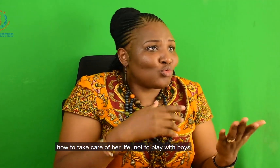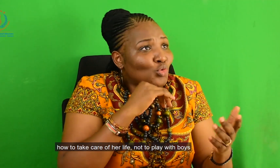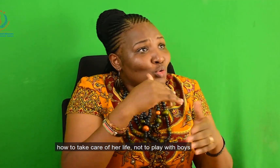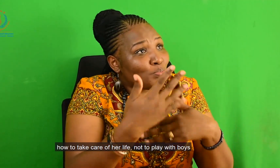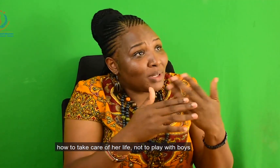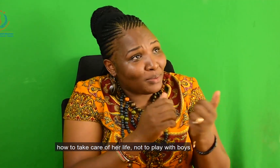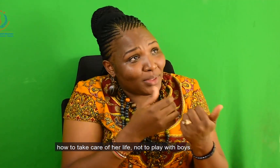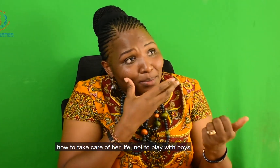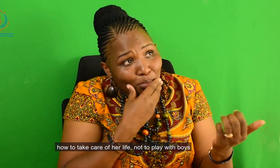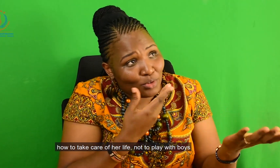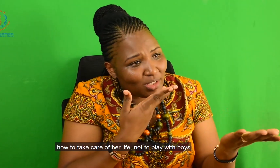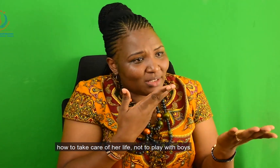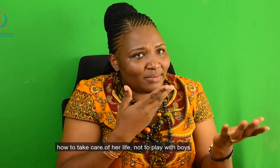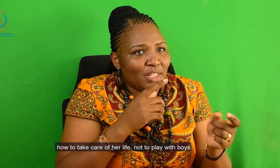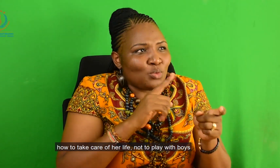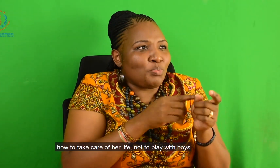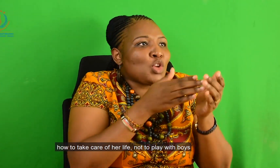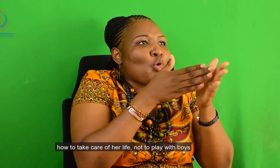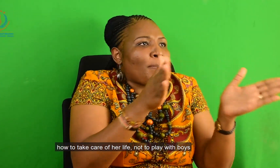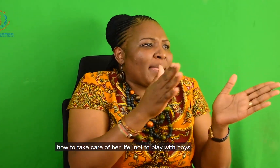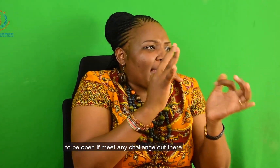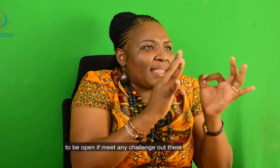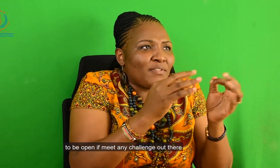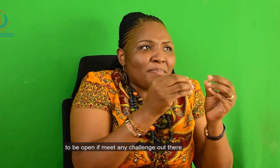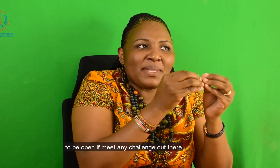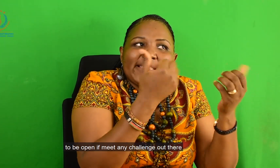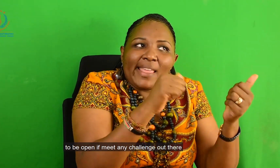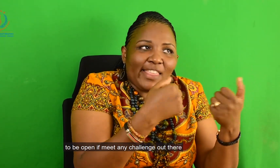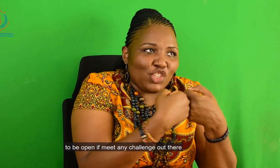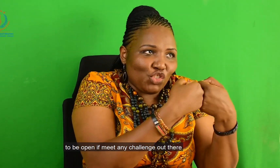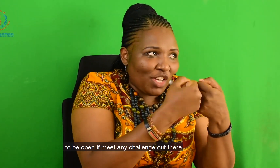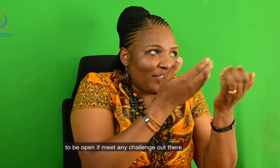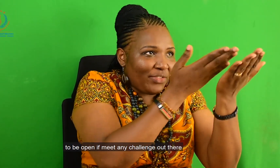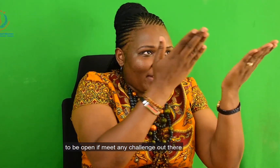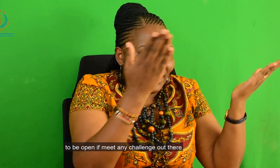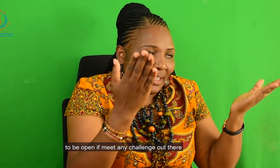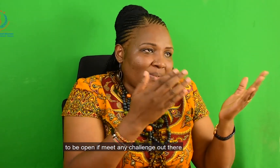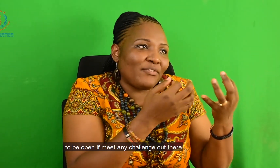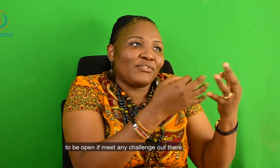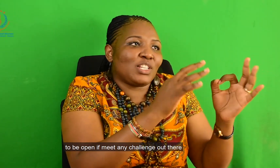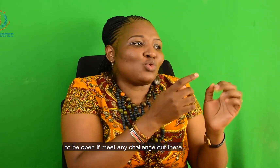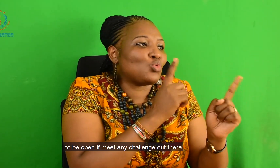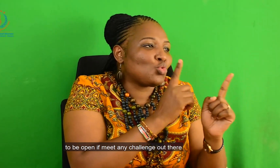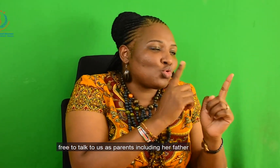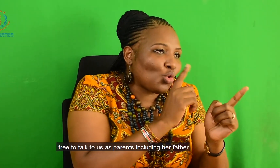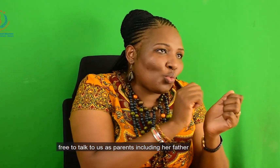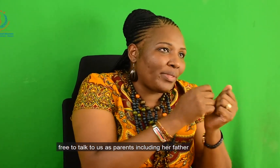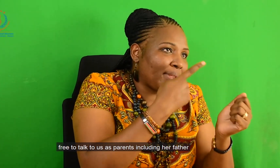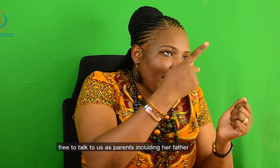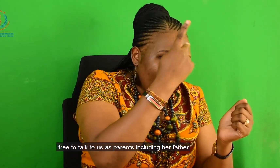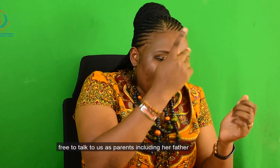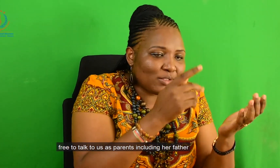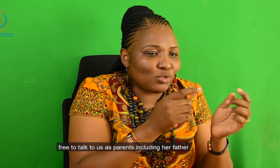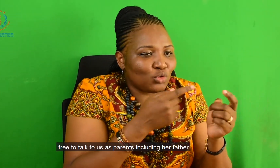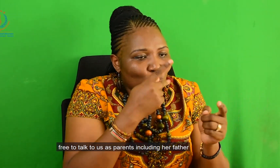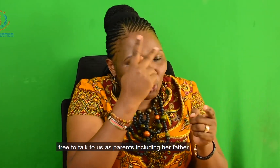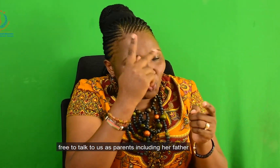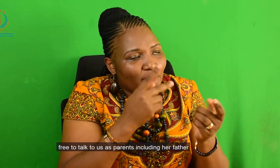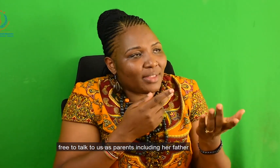her life, not to play with boys, to be open if she has any challenge out there, to feel free to talk to us